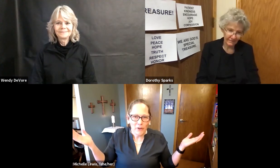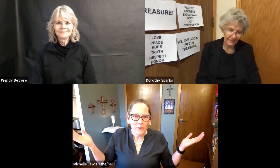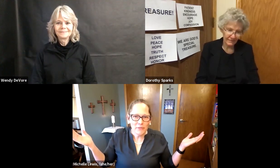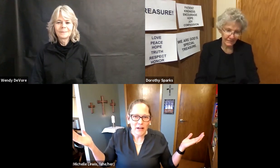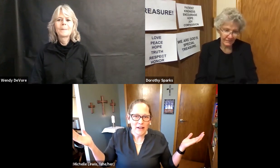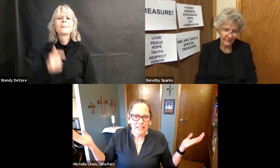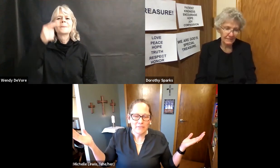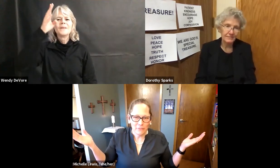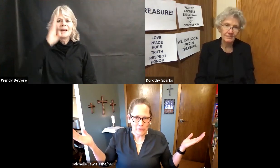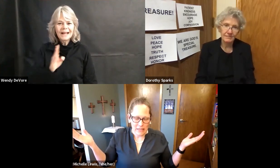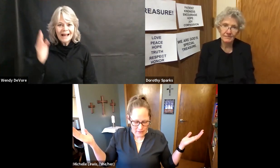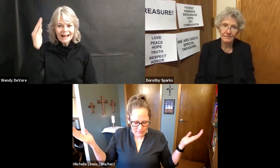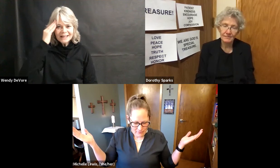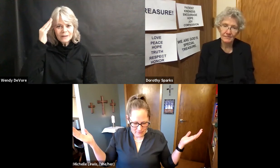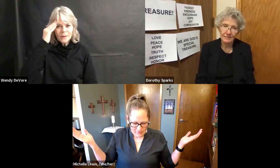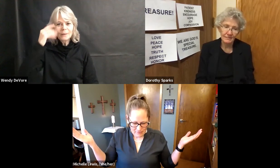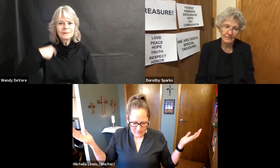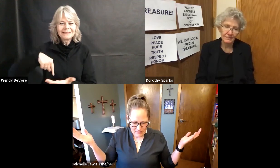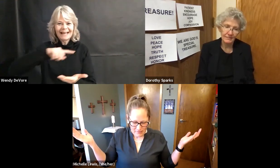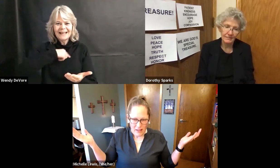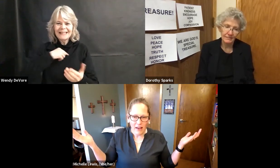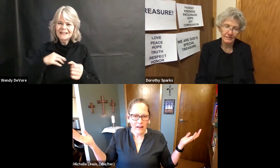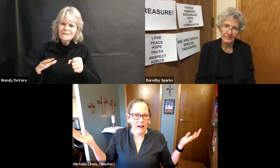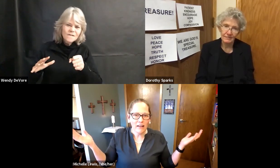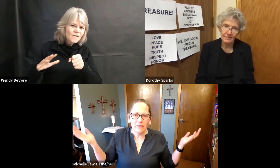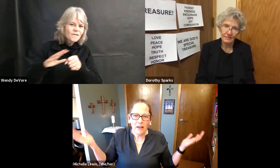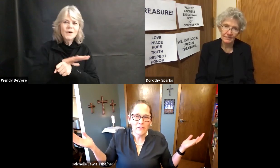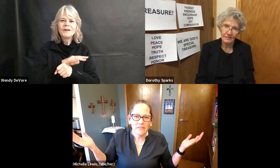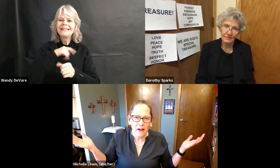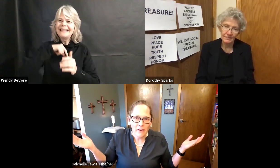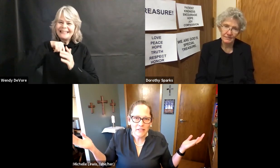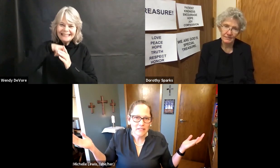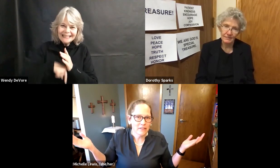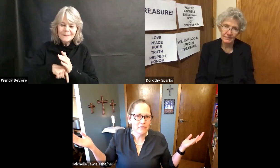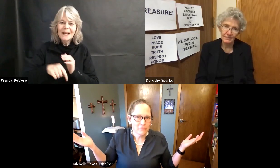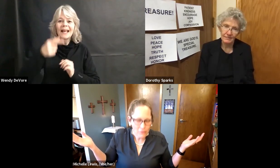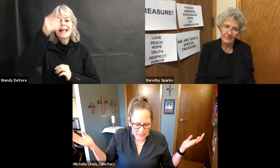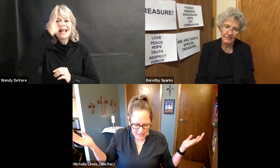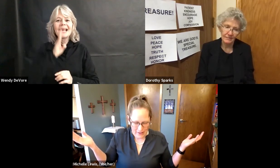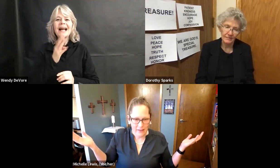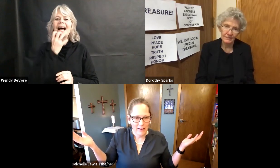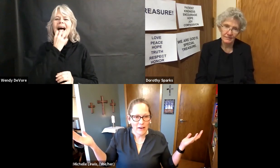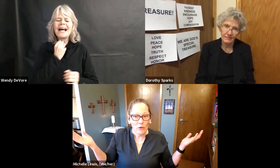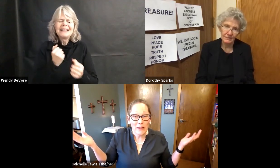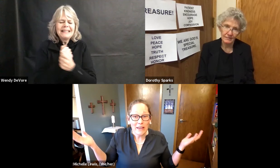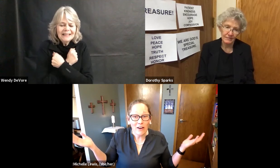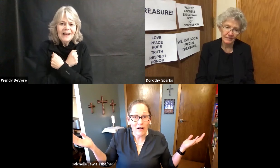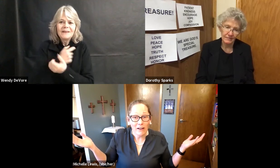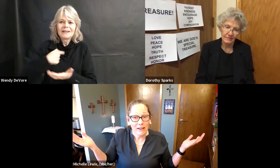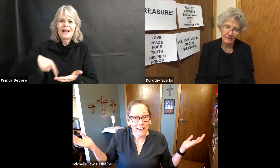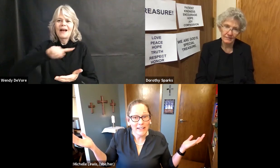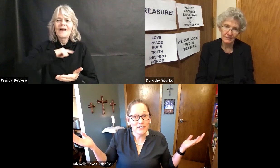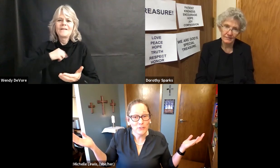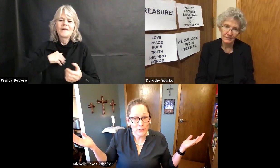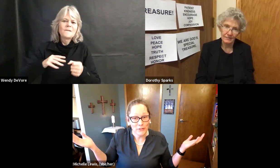God knows us fully. And God loves us fully. We